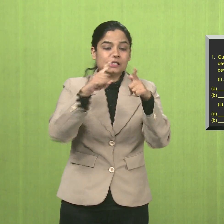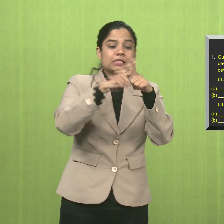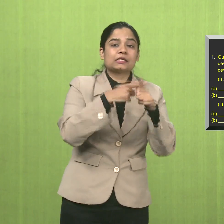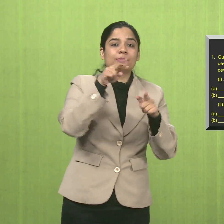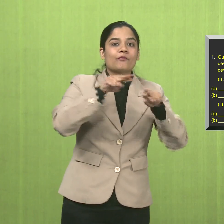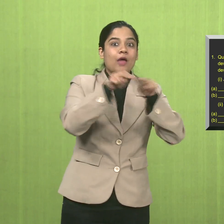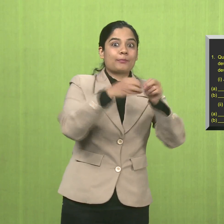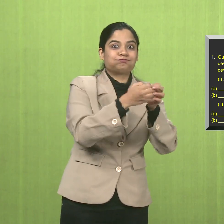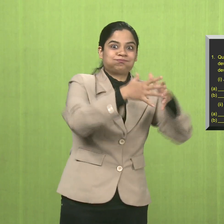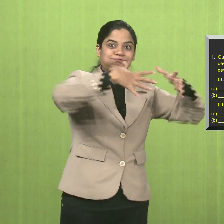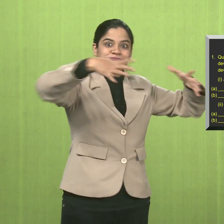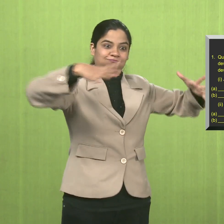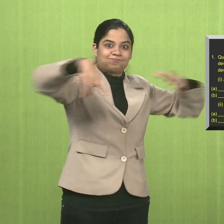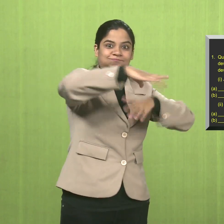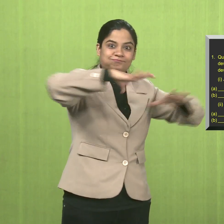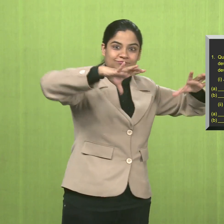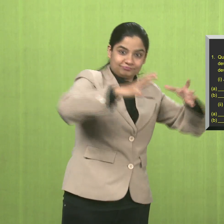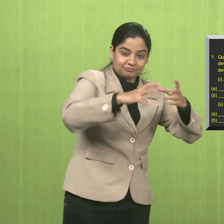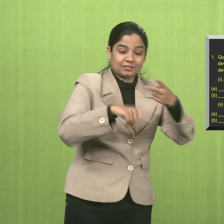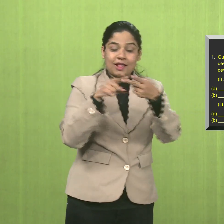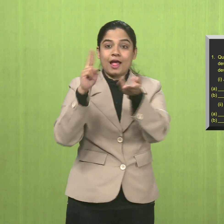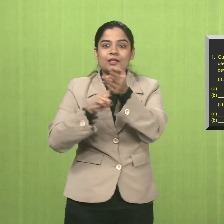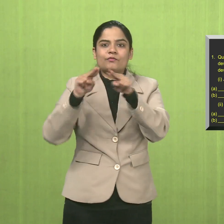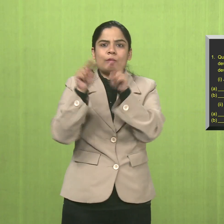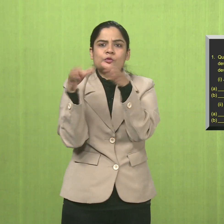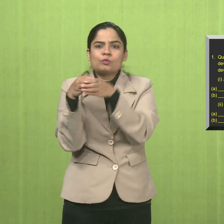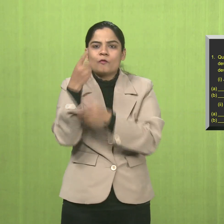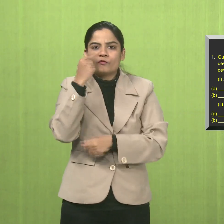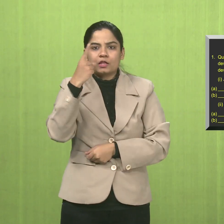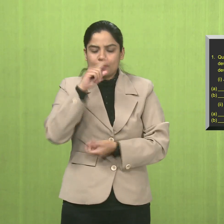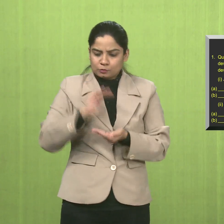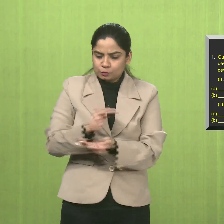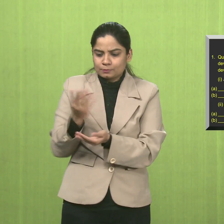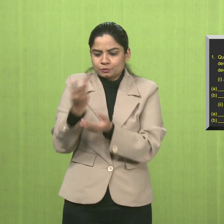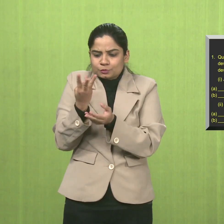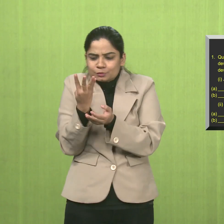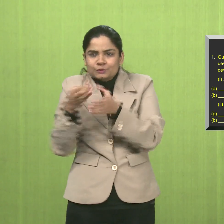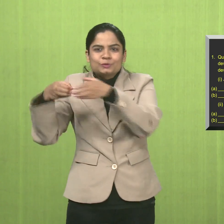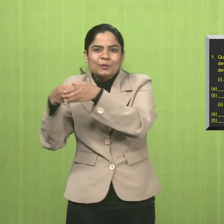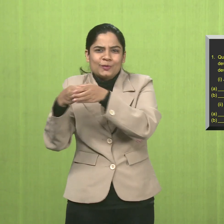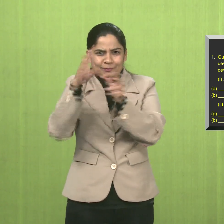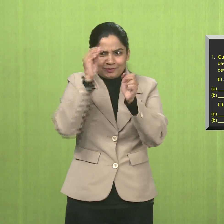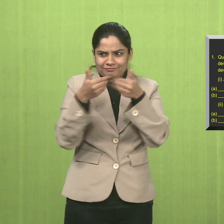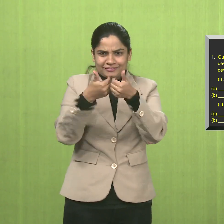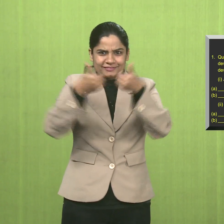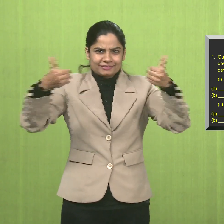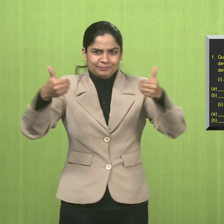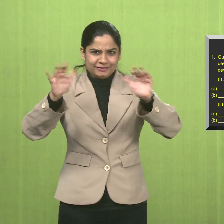family. Joint family has a lot of people. Nuclear family is a smaller family where only 3 or